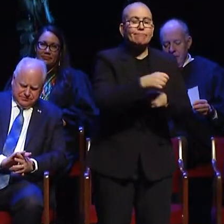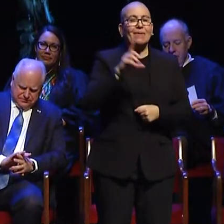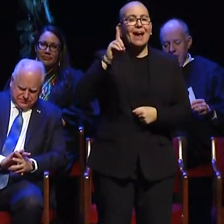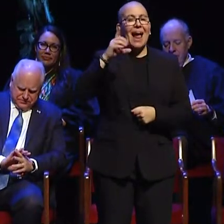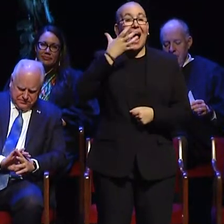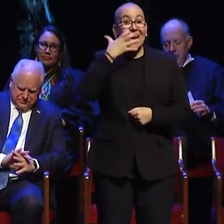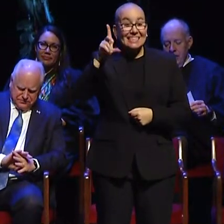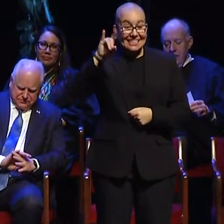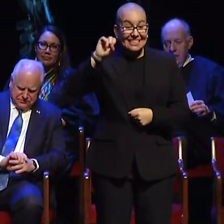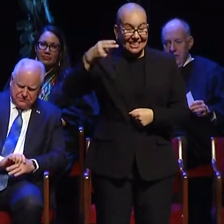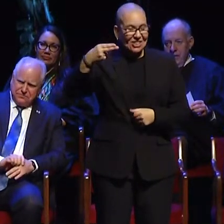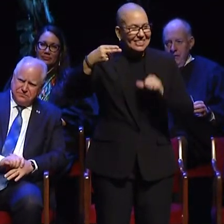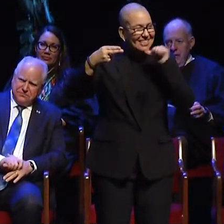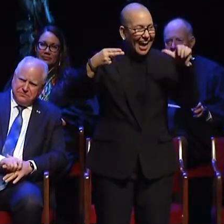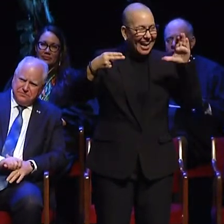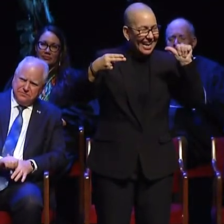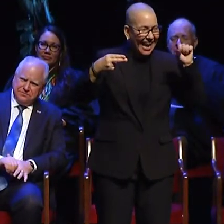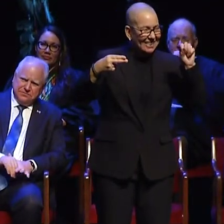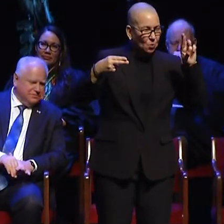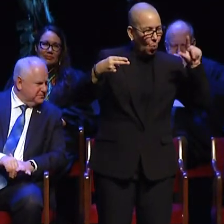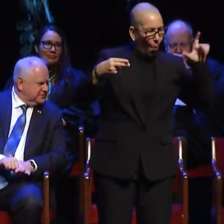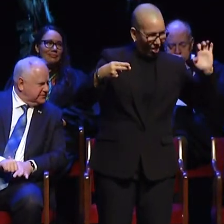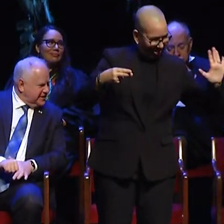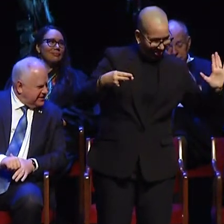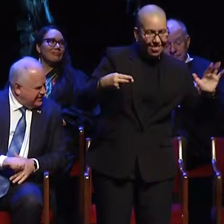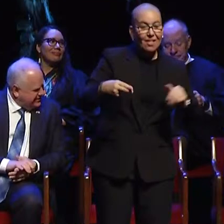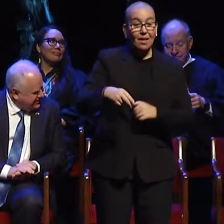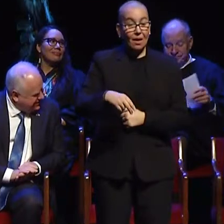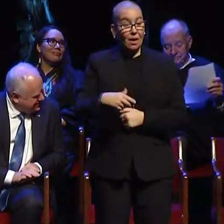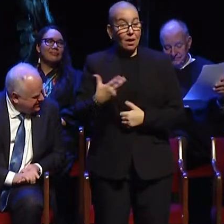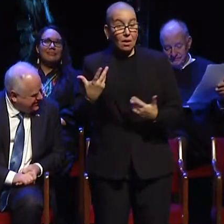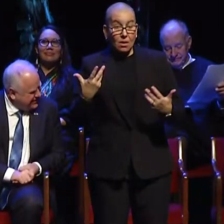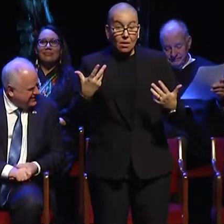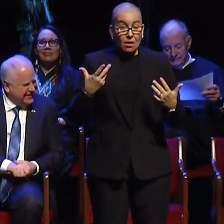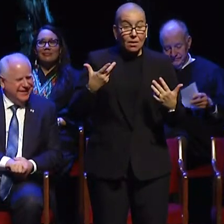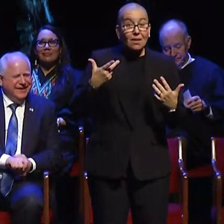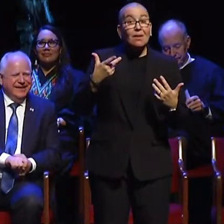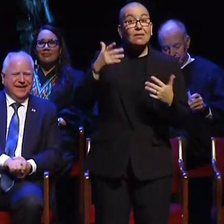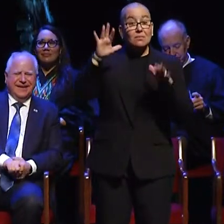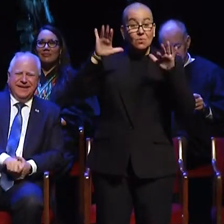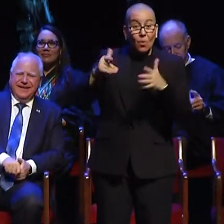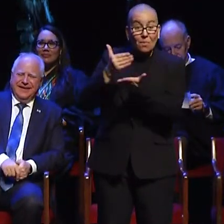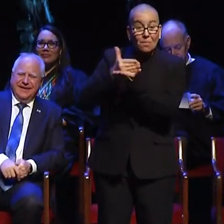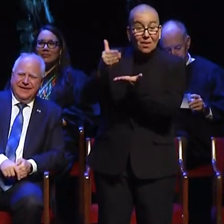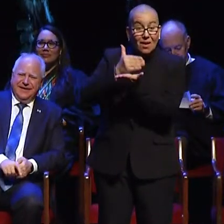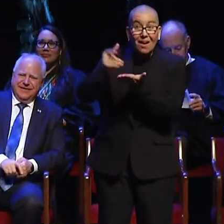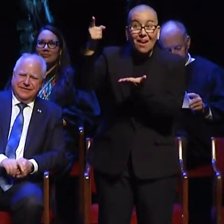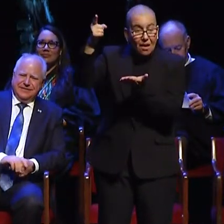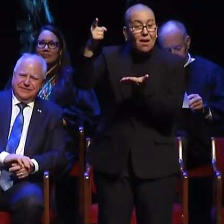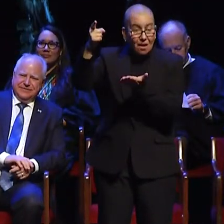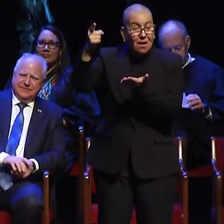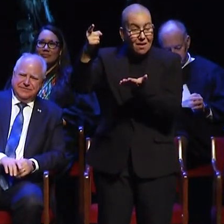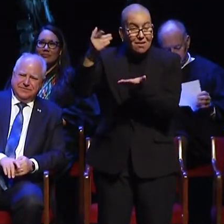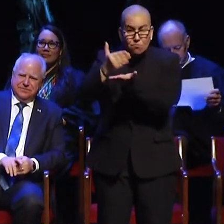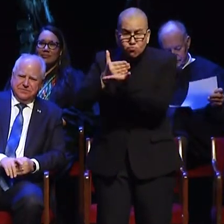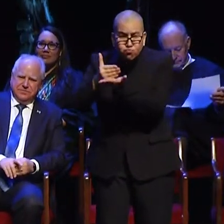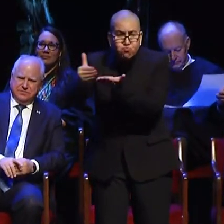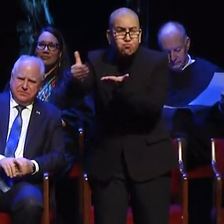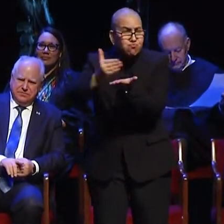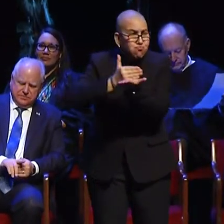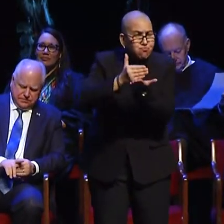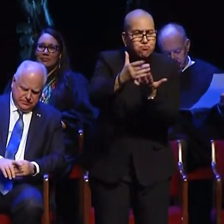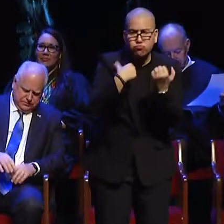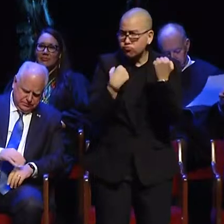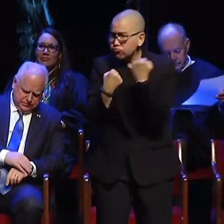driveways. It's another snowplow reference, State Auditor. We care for one another. And